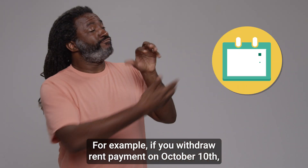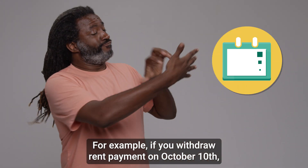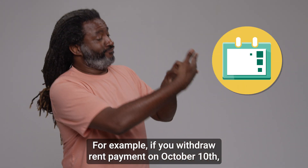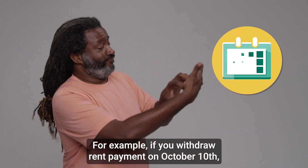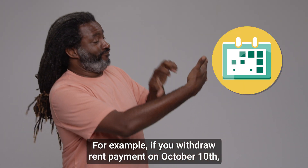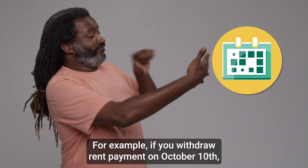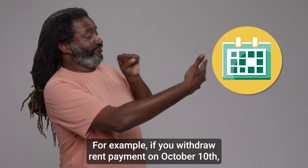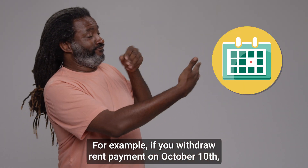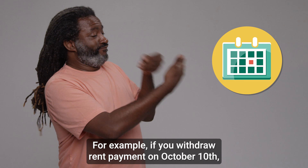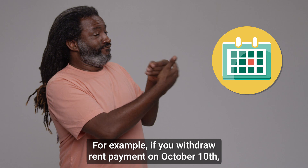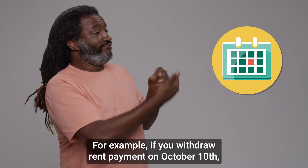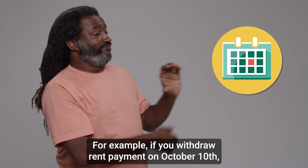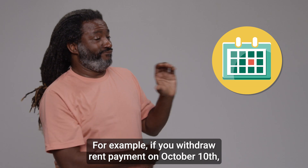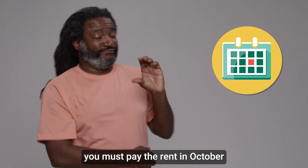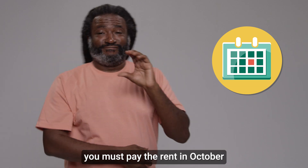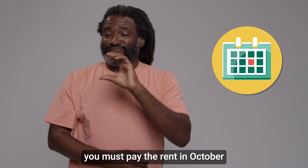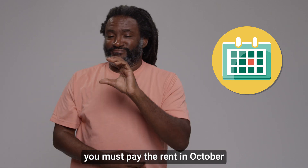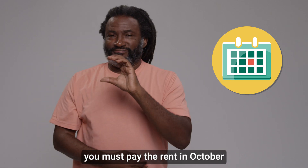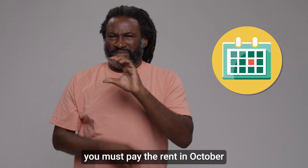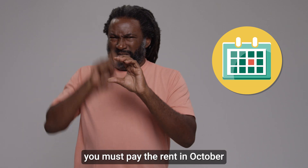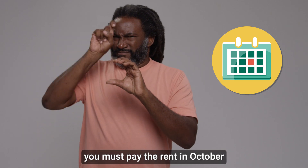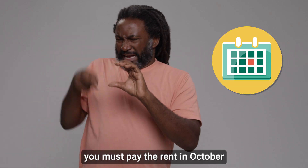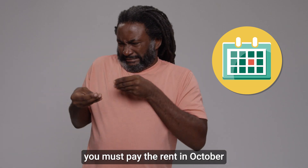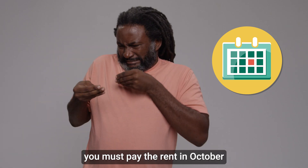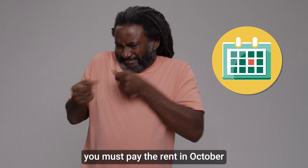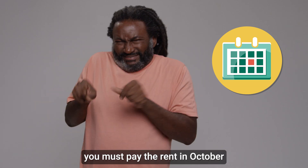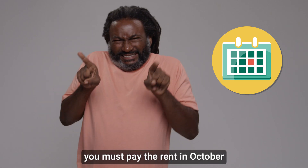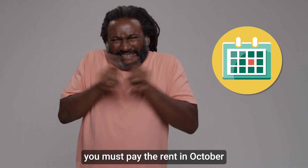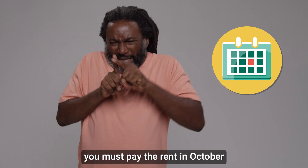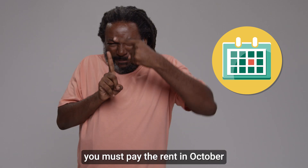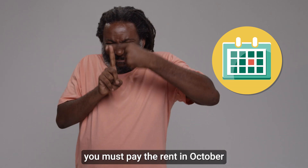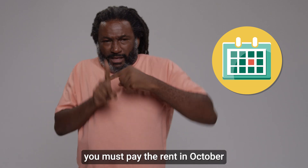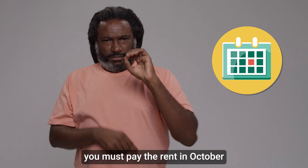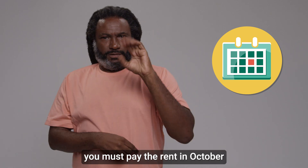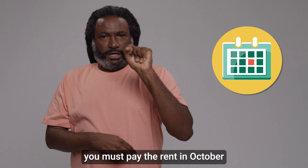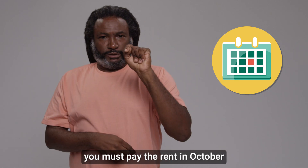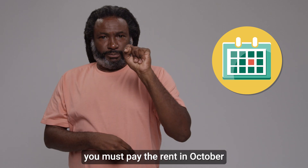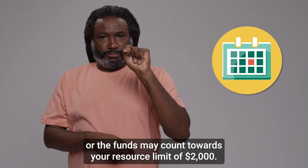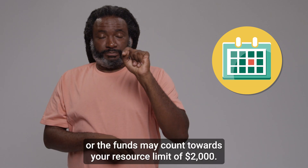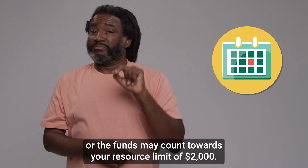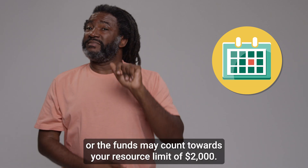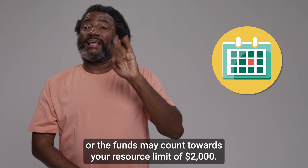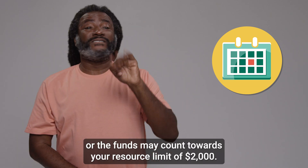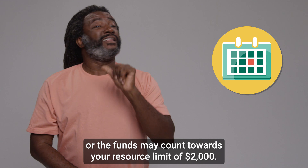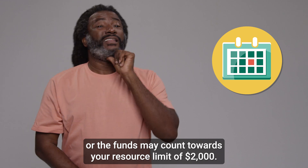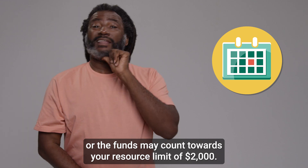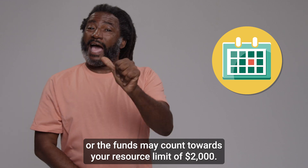For example, if you withdraw rent on October 10th, you must pay the rent in October. or the